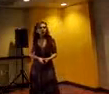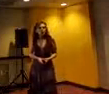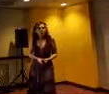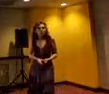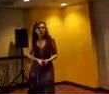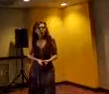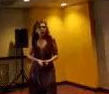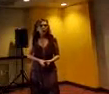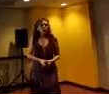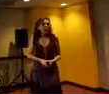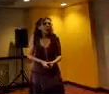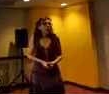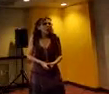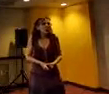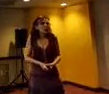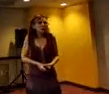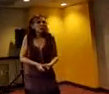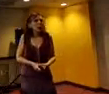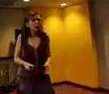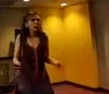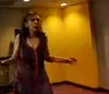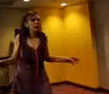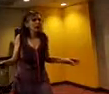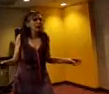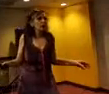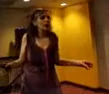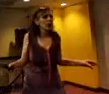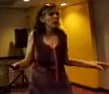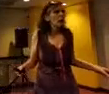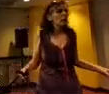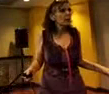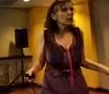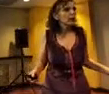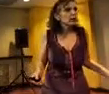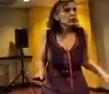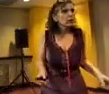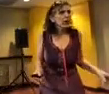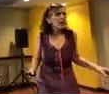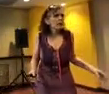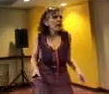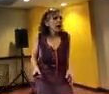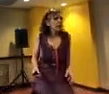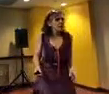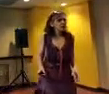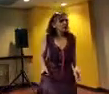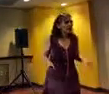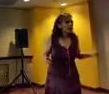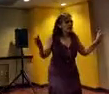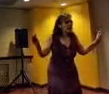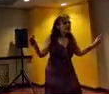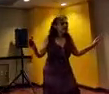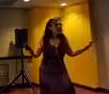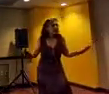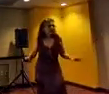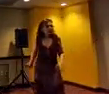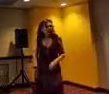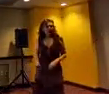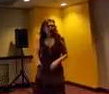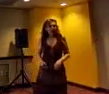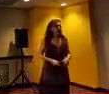most used in the world. In the world. We're not just talking about the World Wide Web. So what happened there? 10